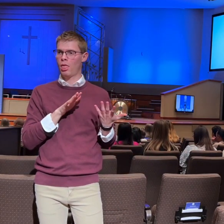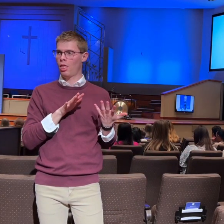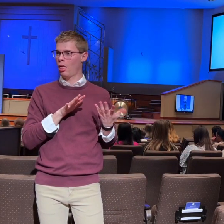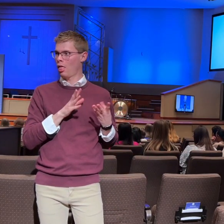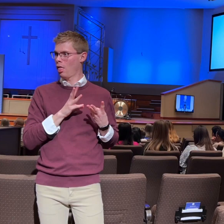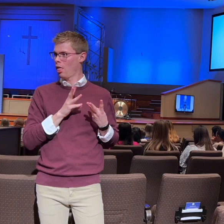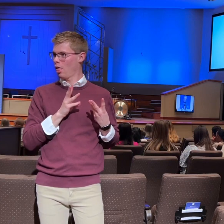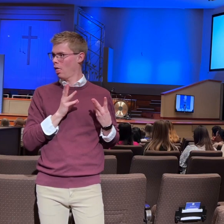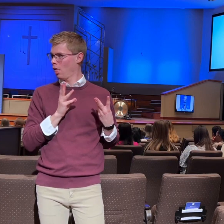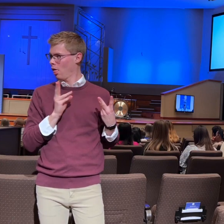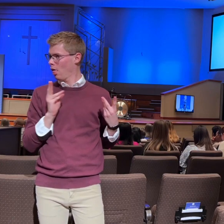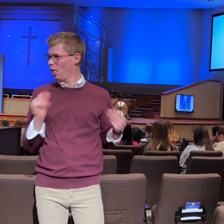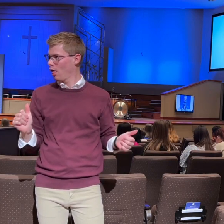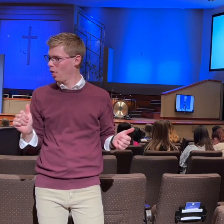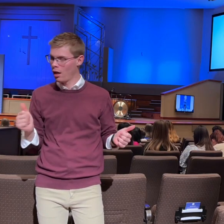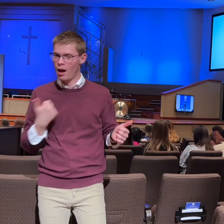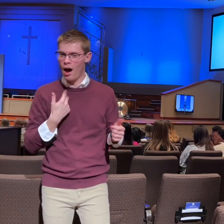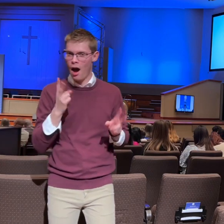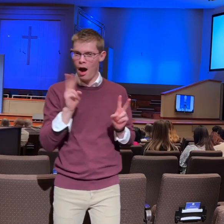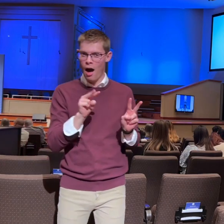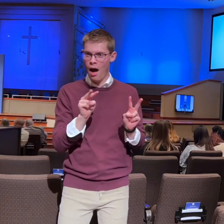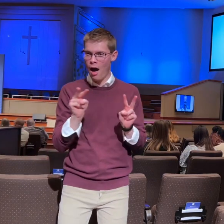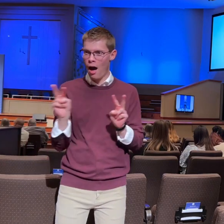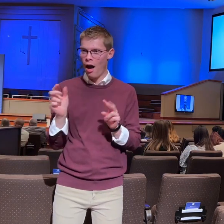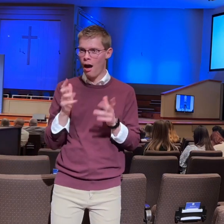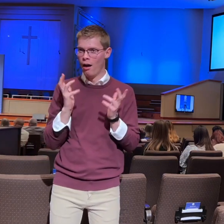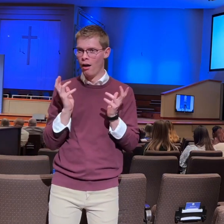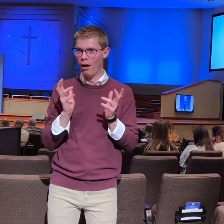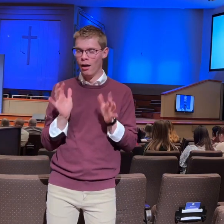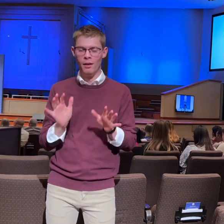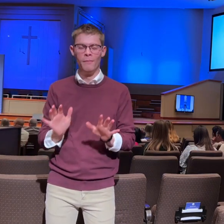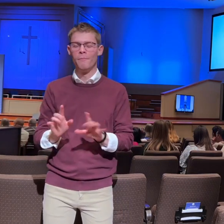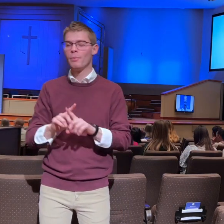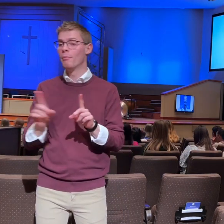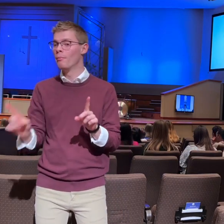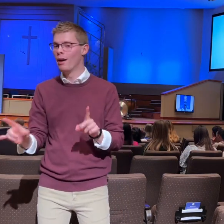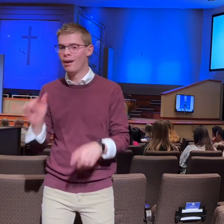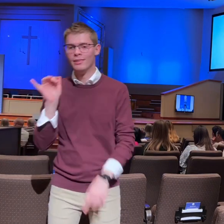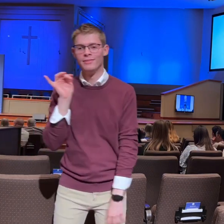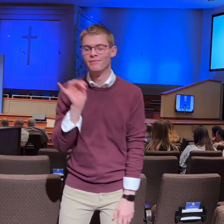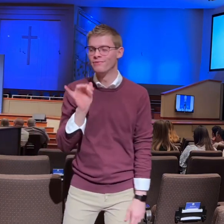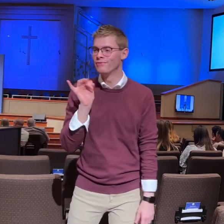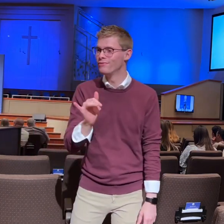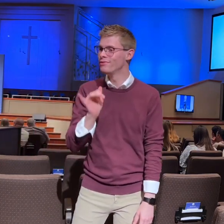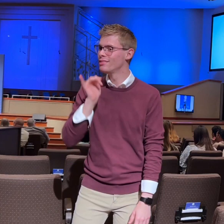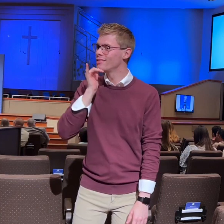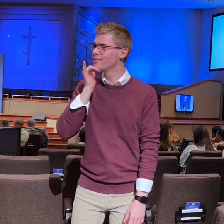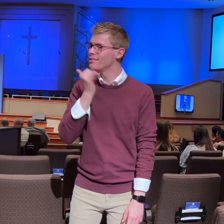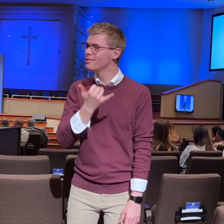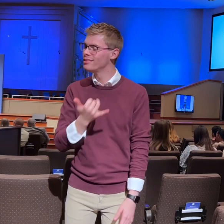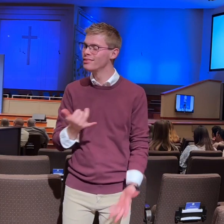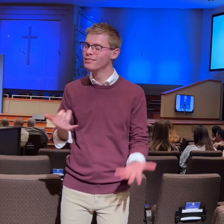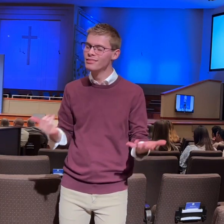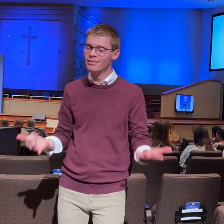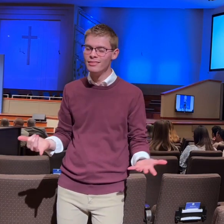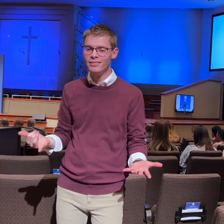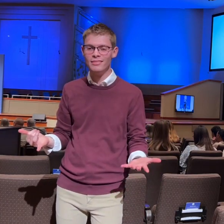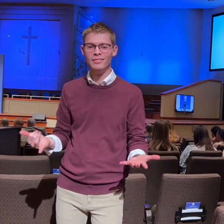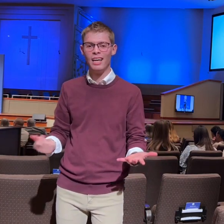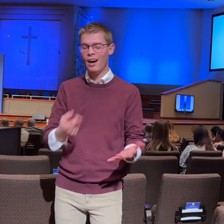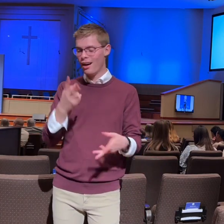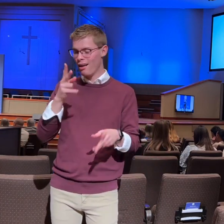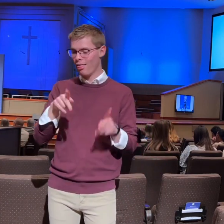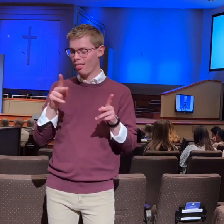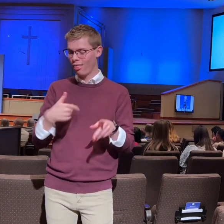just see them going to Twitter, just right during church, know, apostasy at Lancaster Baptist or something. I'm like, what is the guy saying,